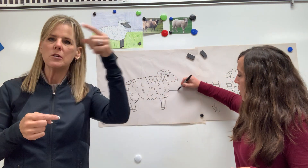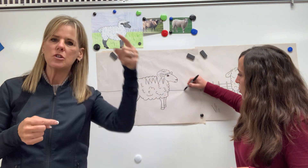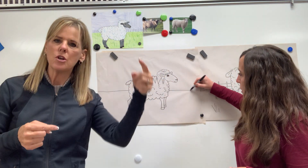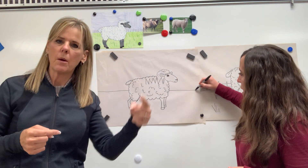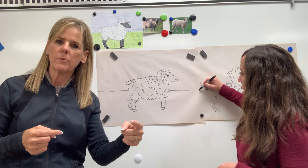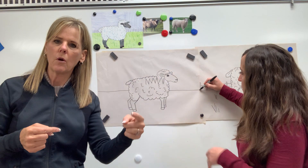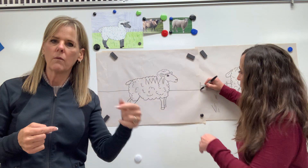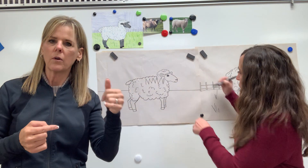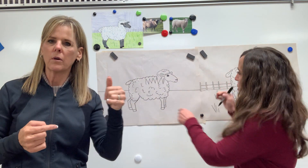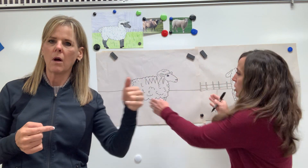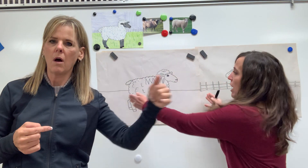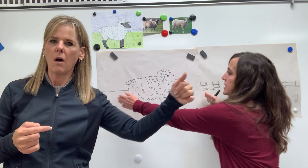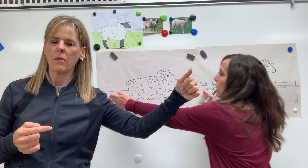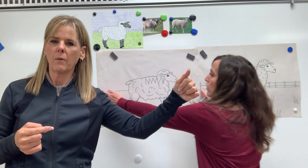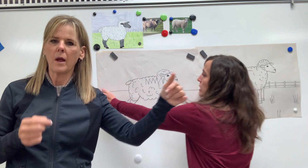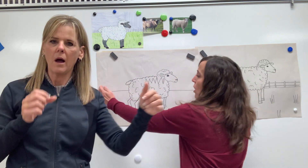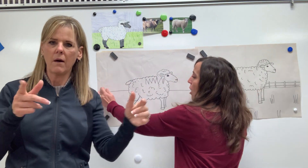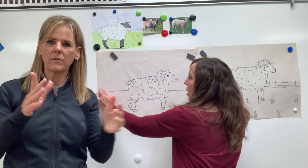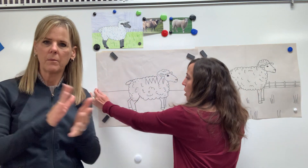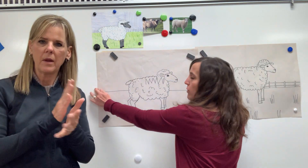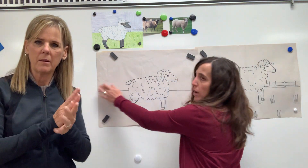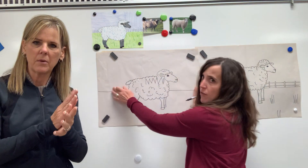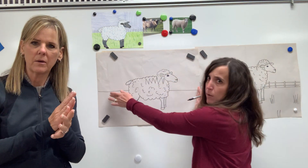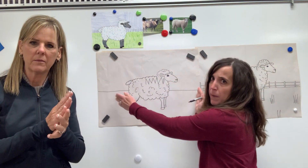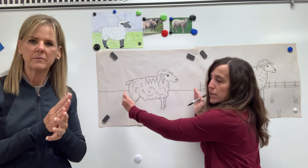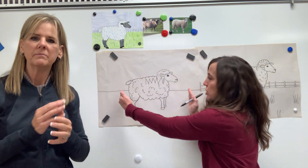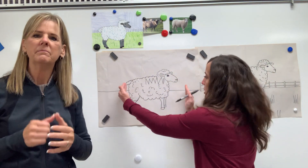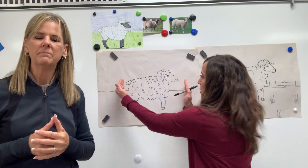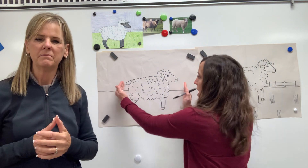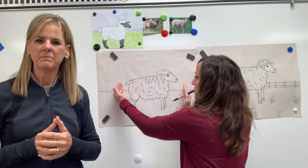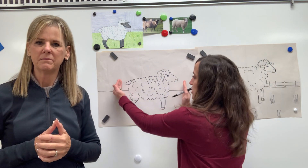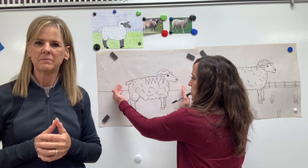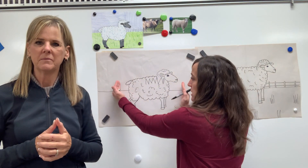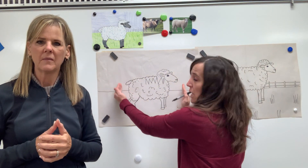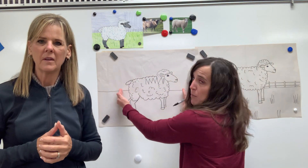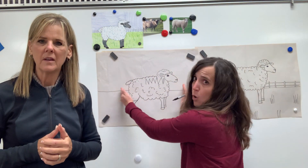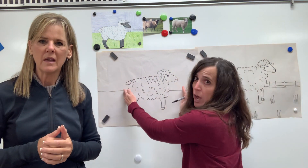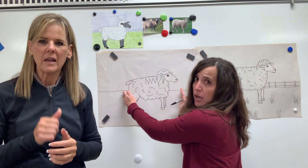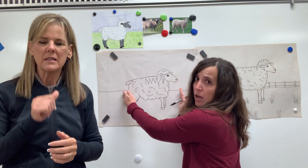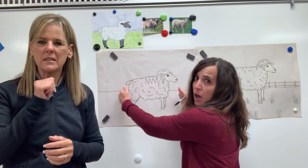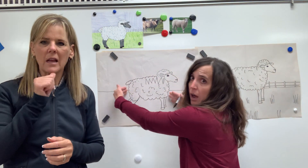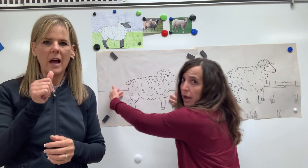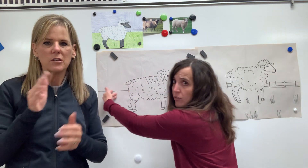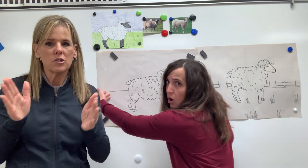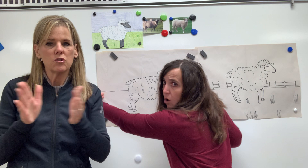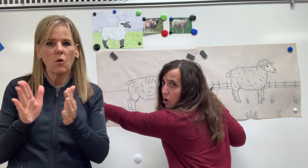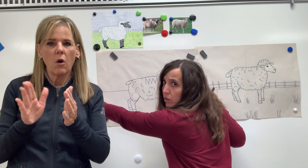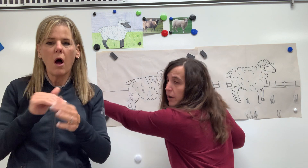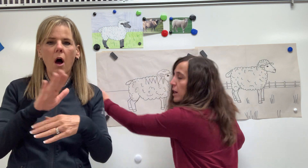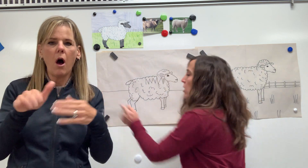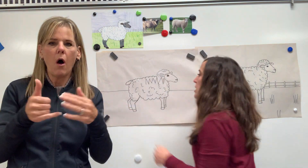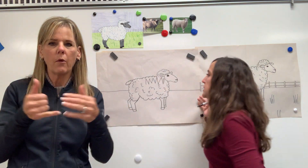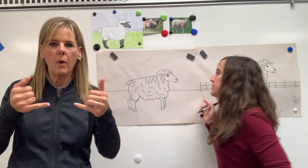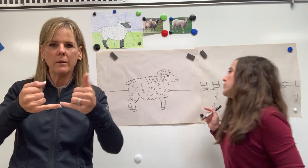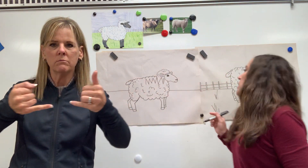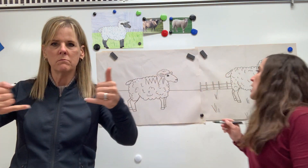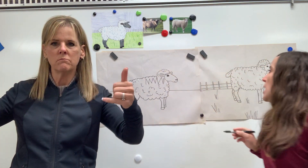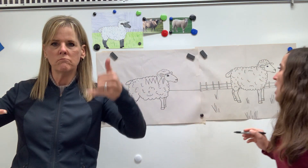the way off. Look, guys, how I went all the way off my page. I don't have it just somewhat. I have it all the way across.